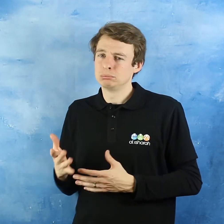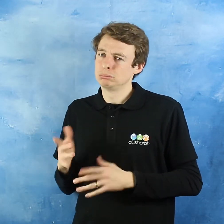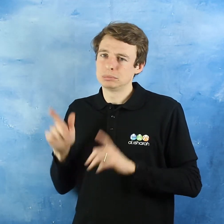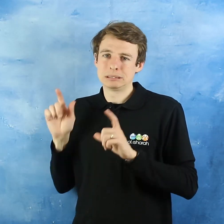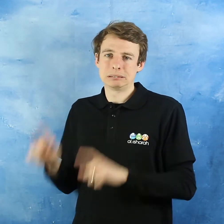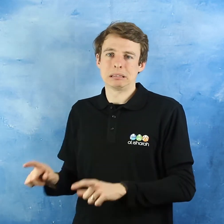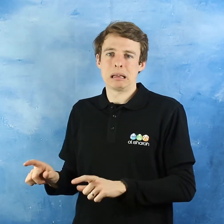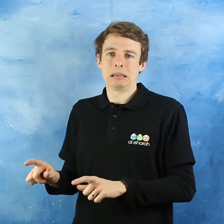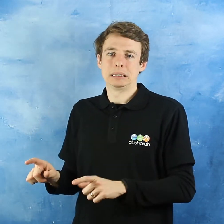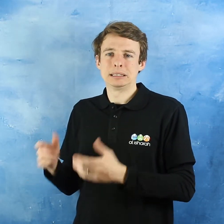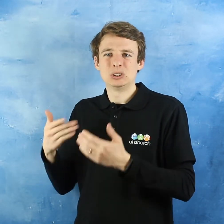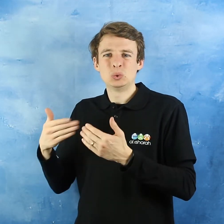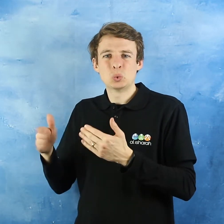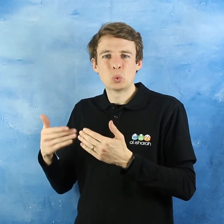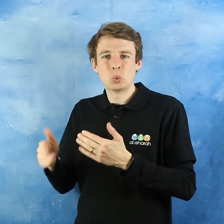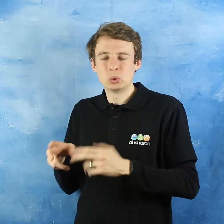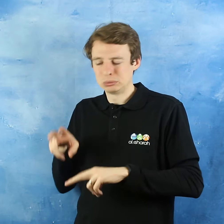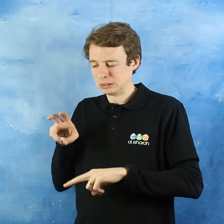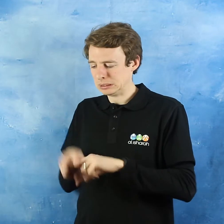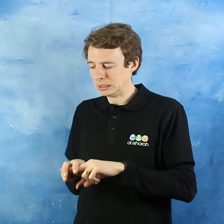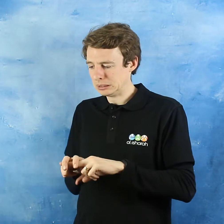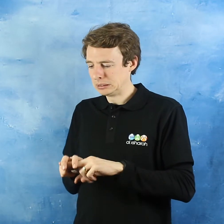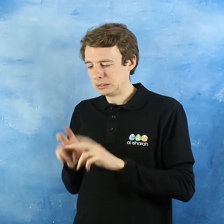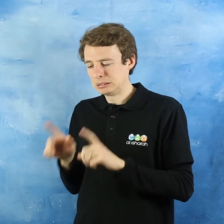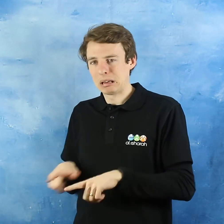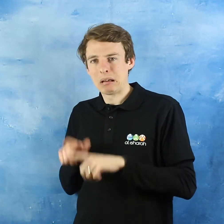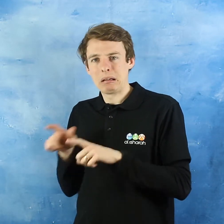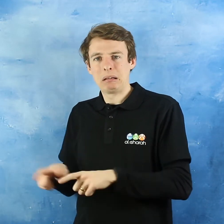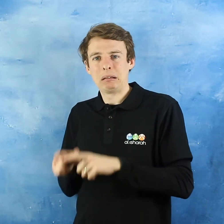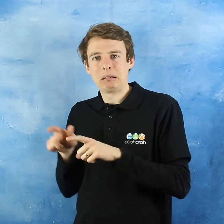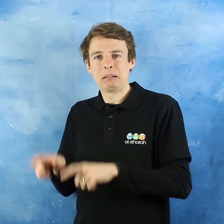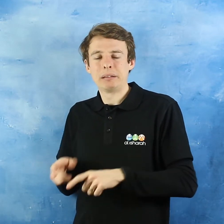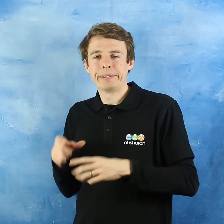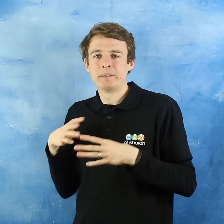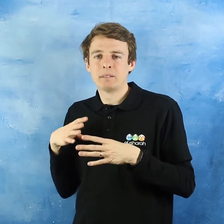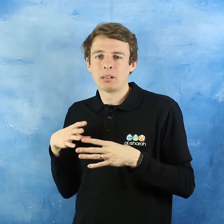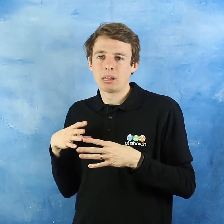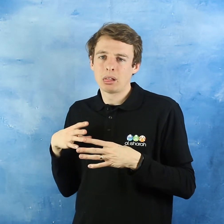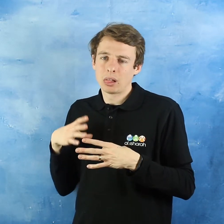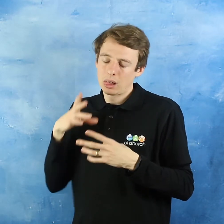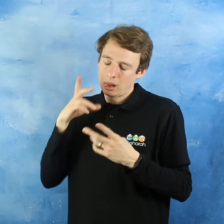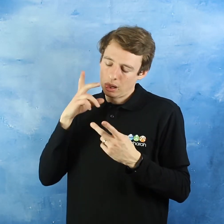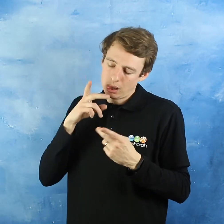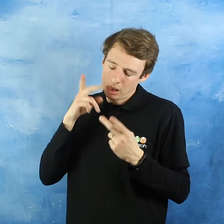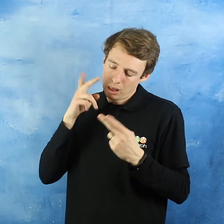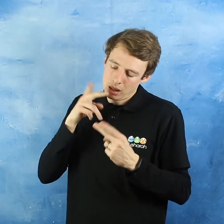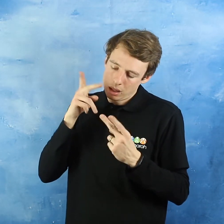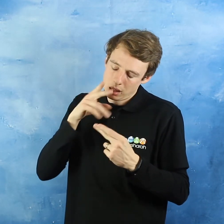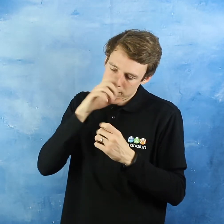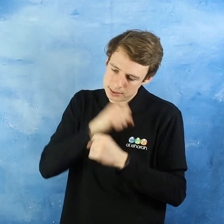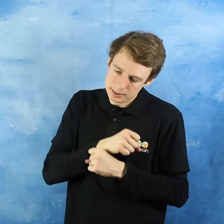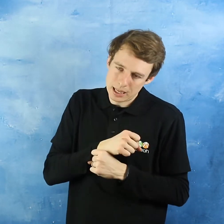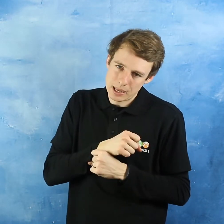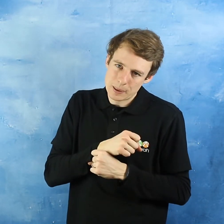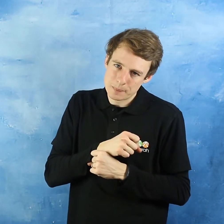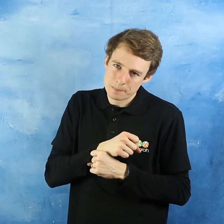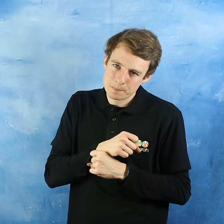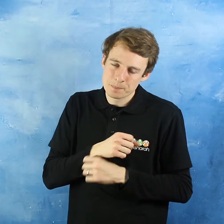sleep. After a while, mother realized, she opened the door, she found the son is sleeping on her